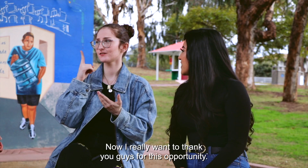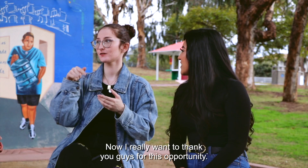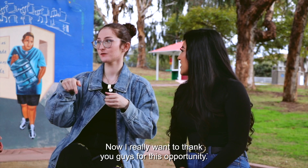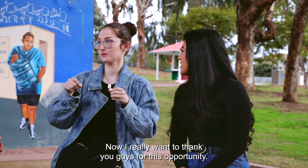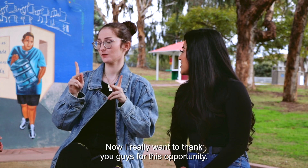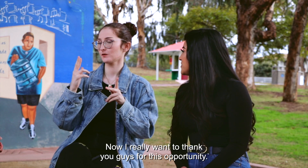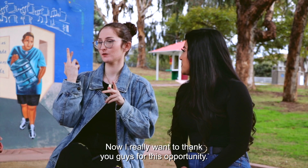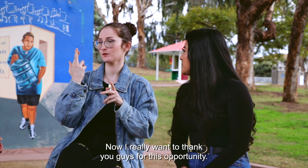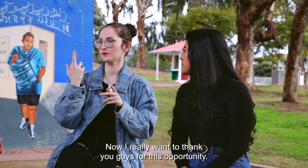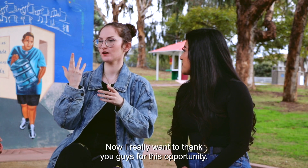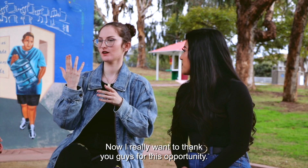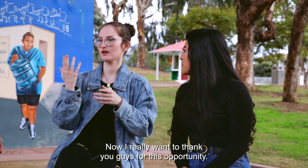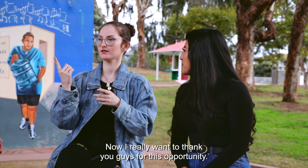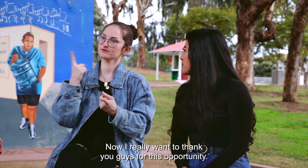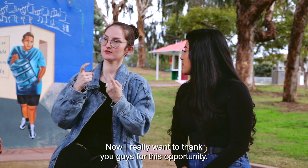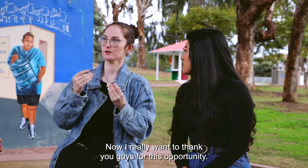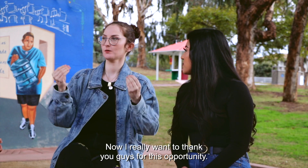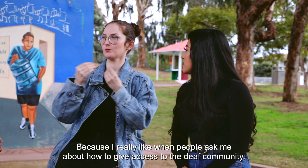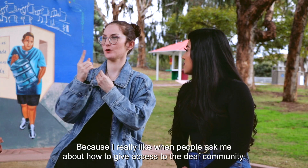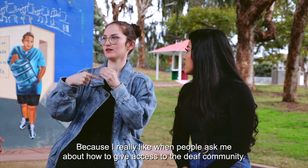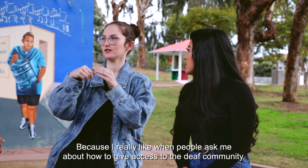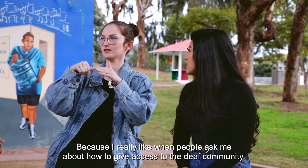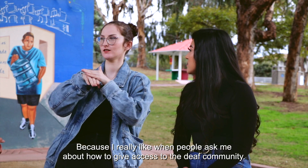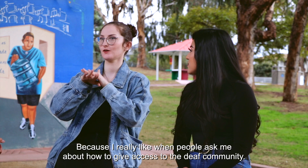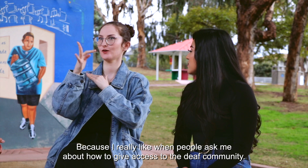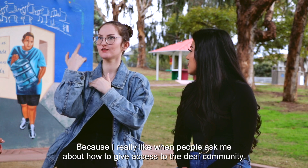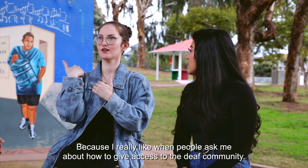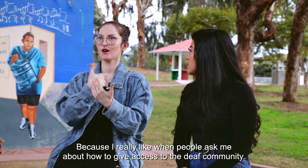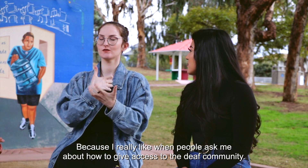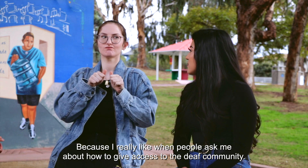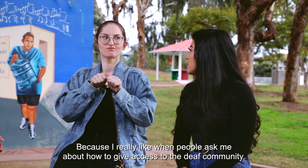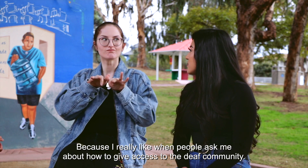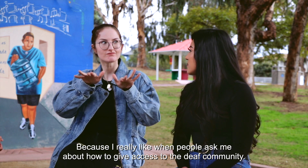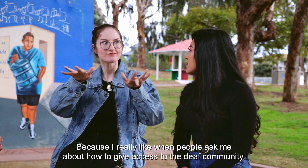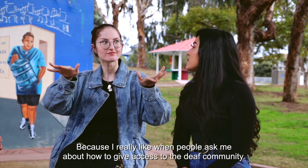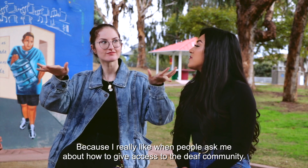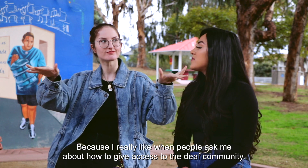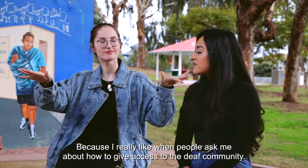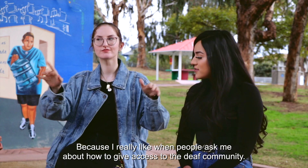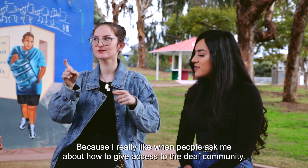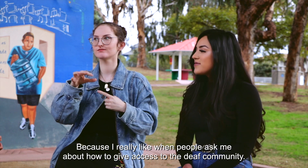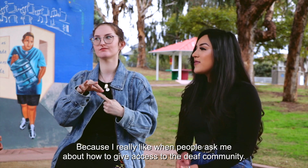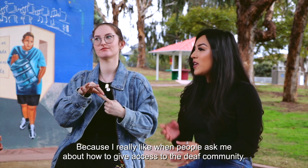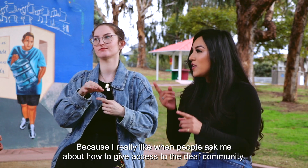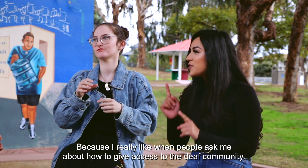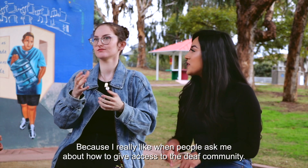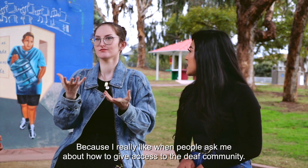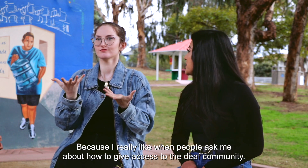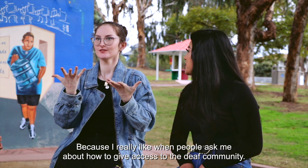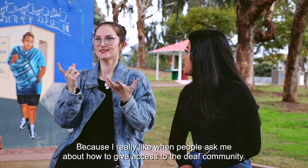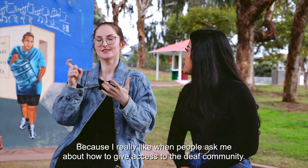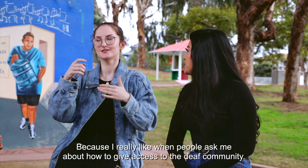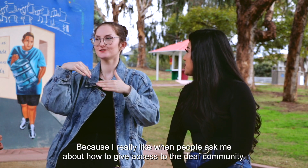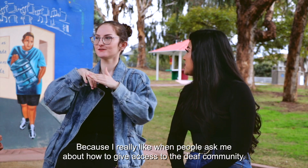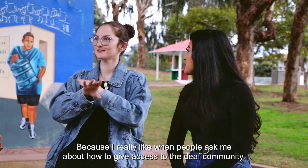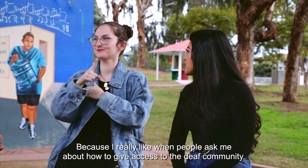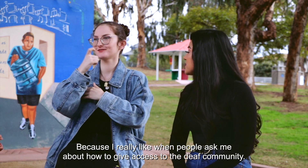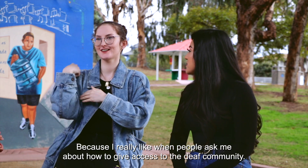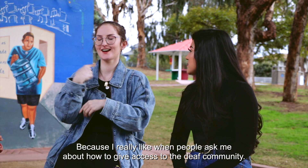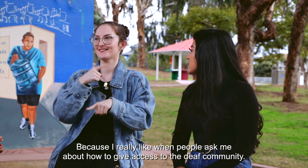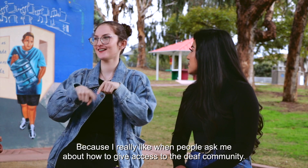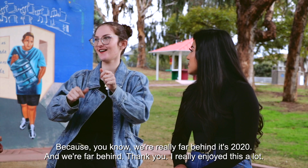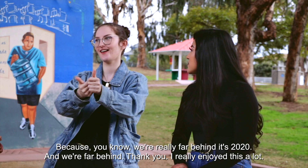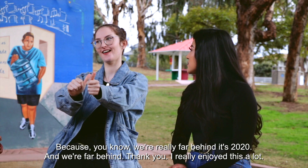Now, I really want to thank you guys for this opportunity because I really like when people ask me about how to give access to the